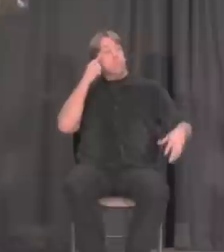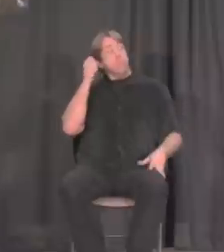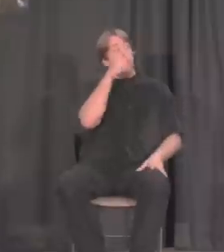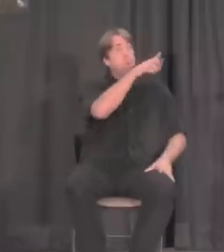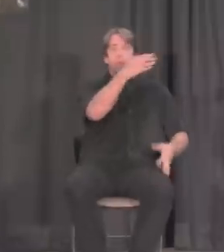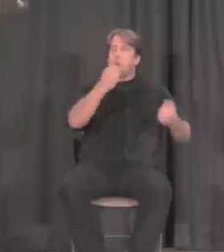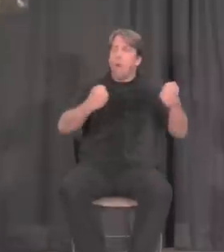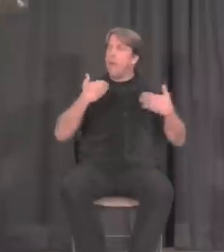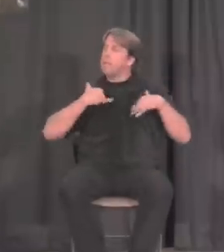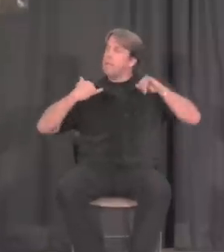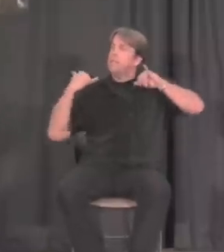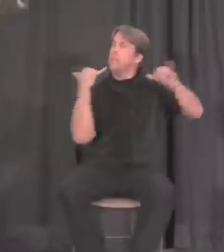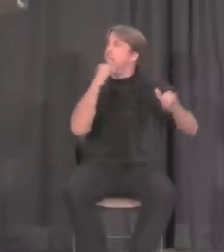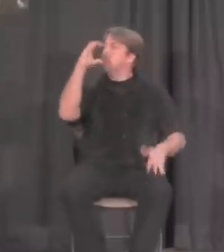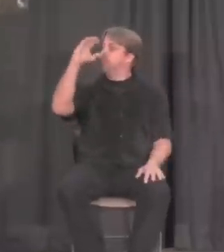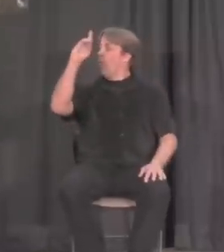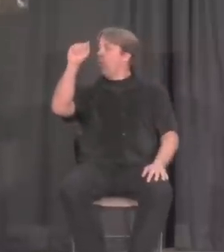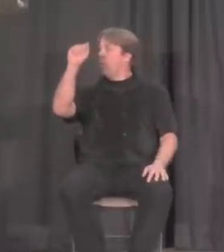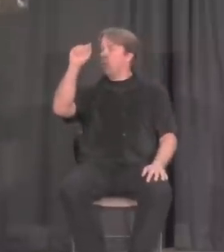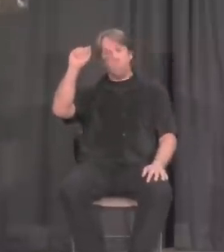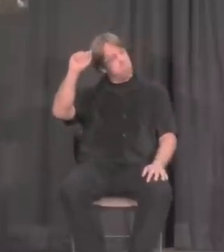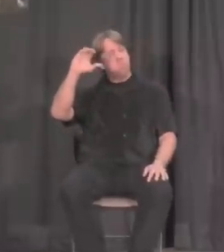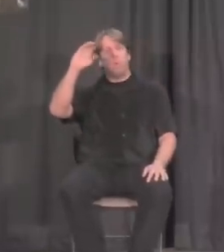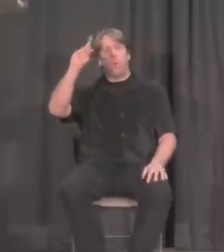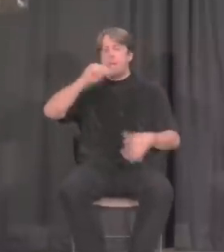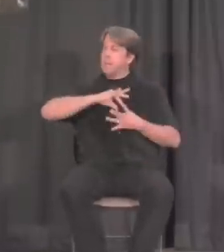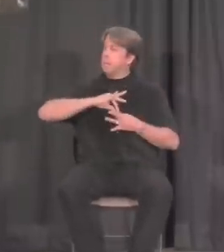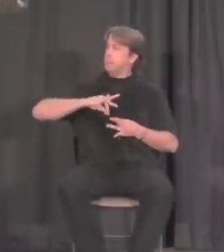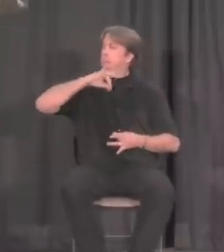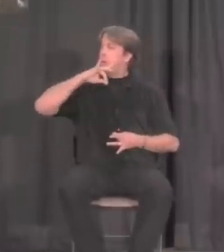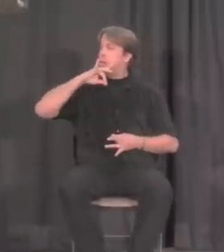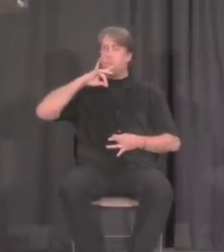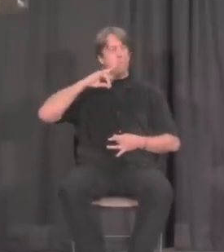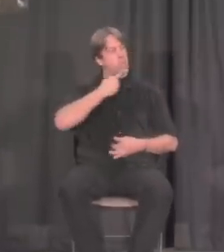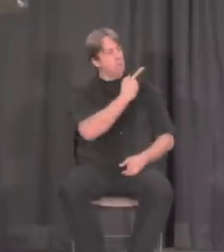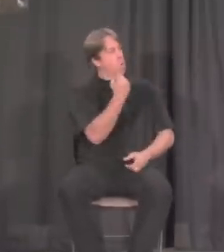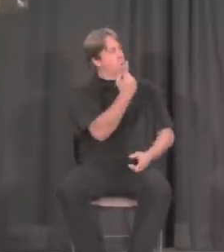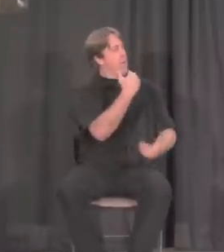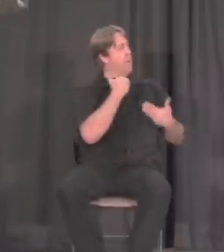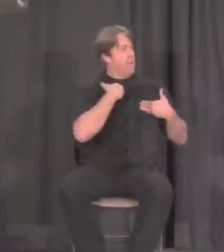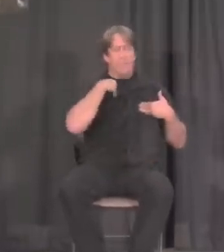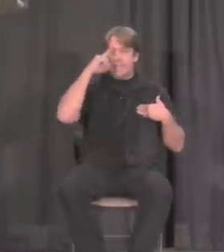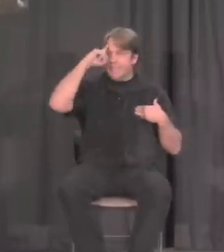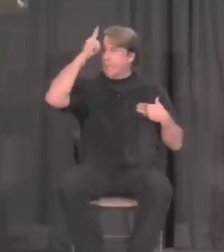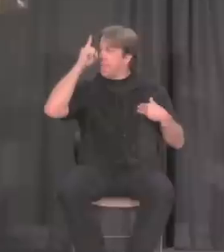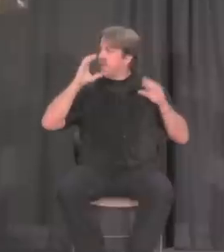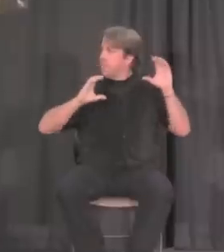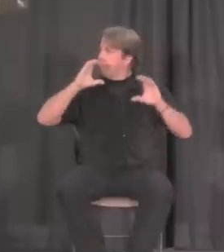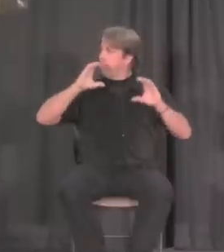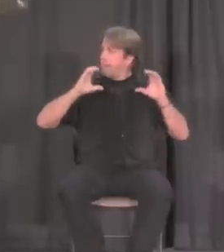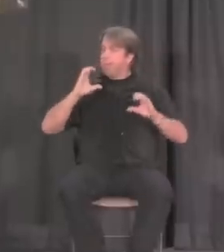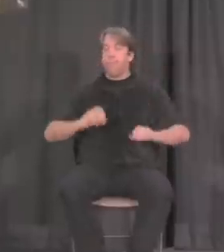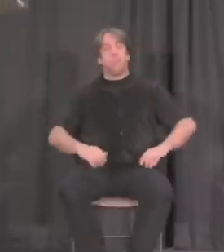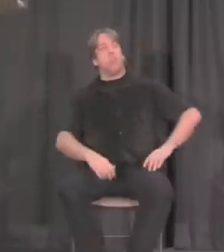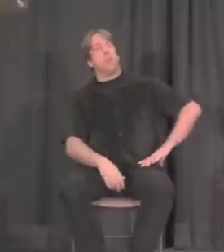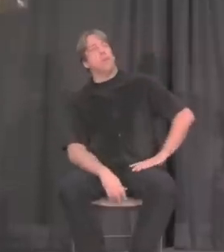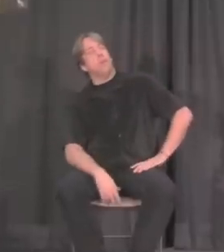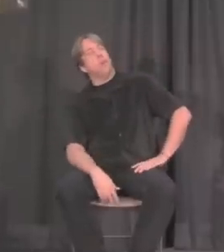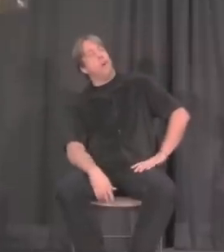divorced now. You should date him." In the back seat, there would also be a Coda. We would share that Coda spirit to have intelligent